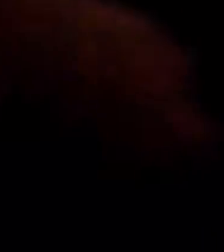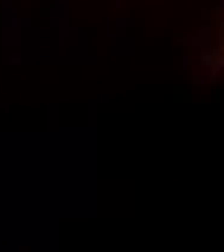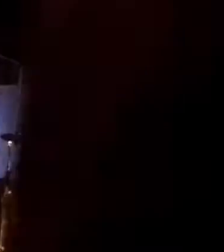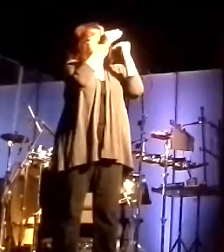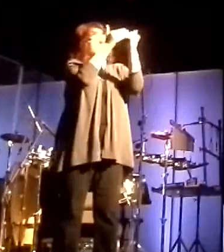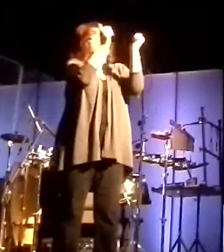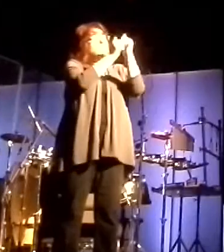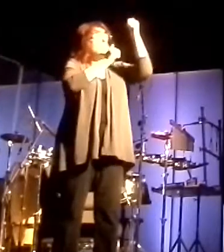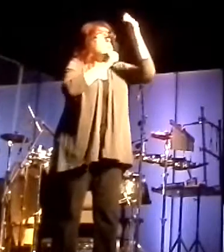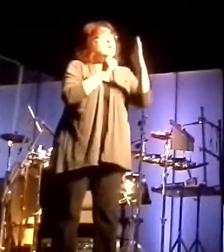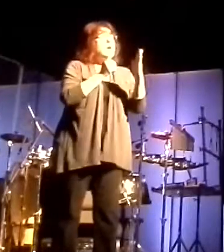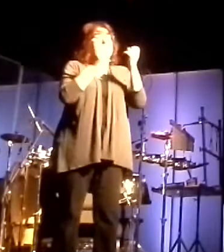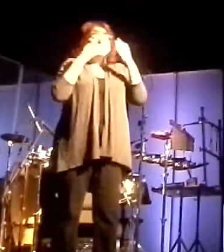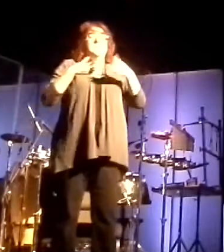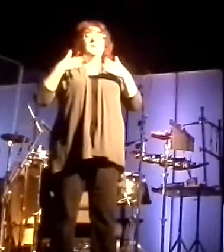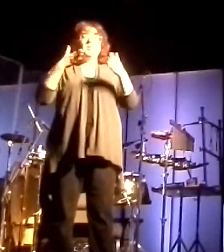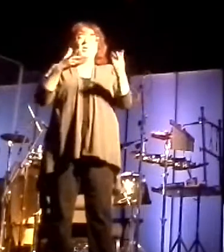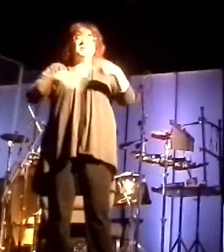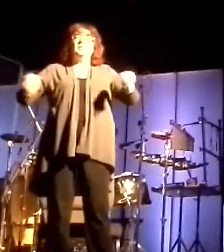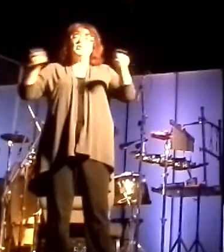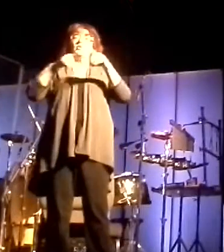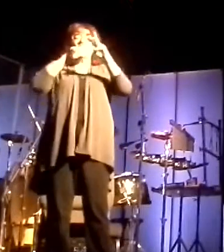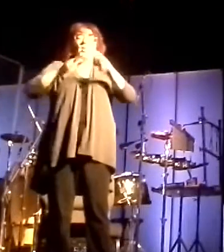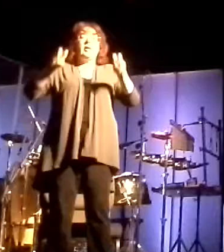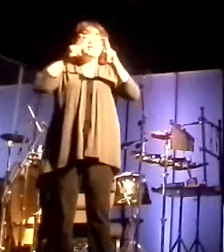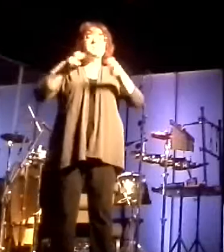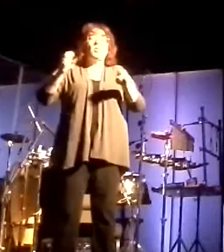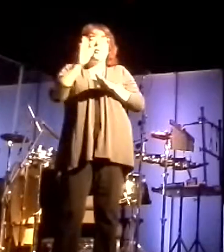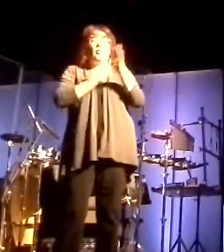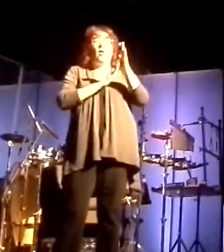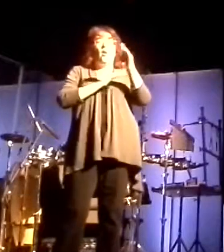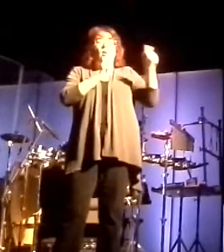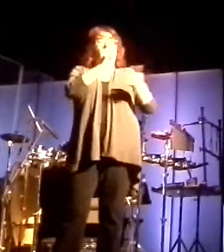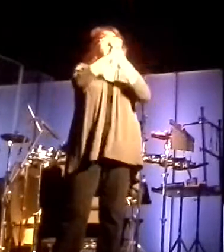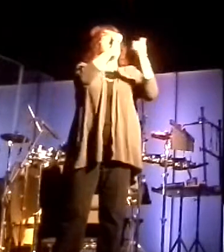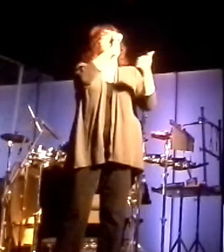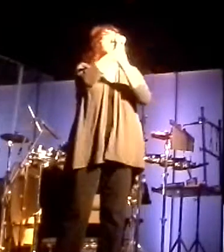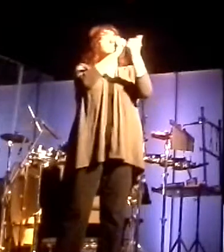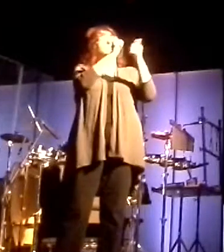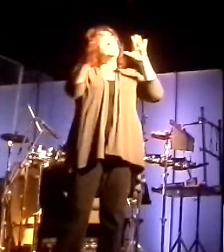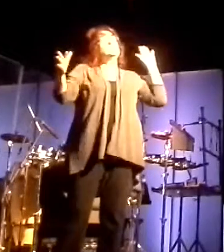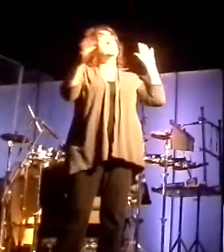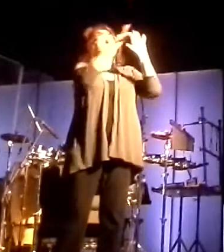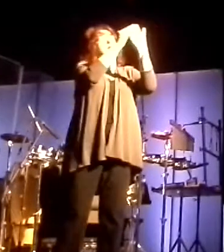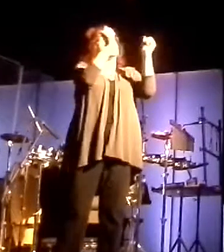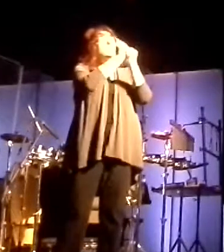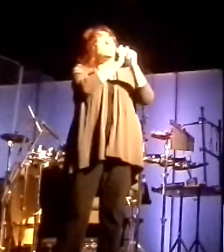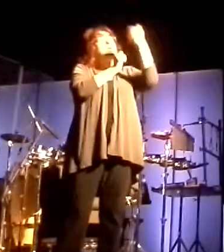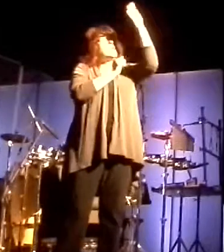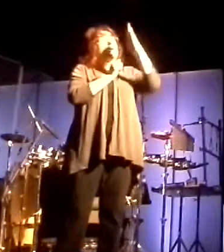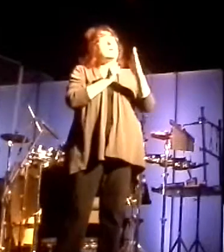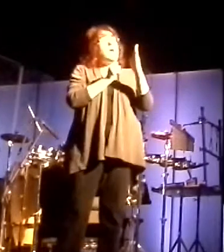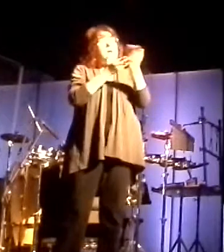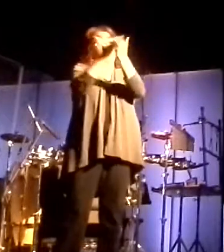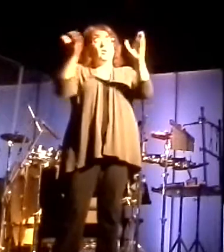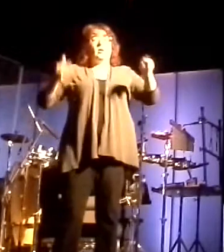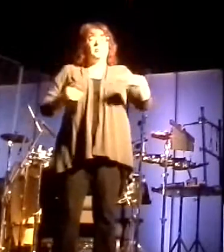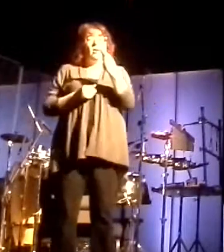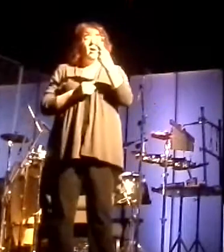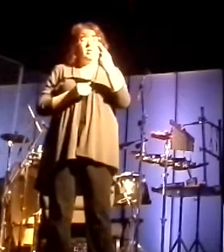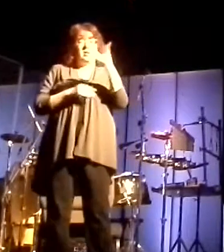toward God. There are many ways for you to explore, grow, and pursue a wholehearted relationship with God at Pure